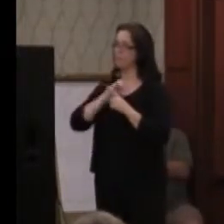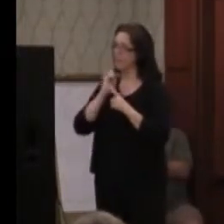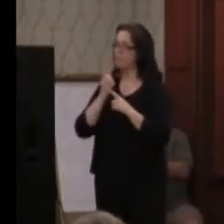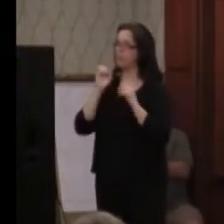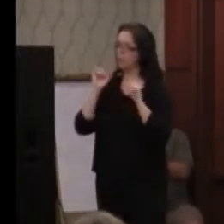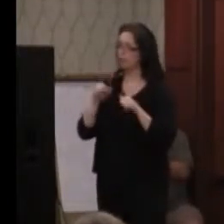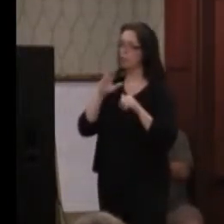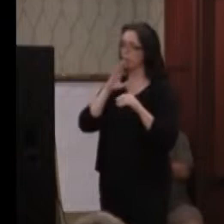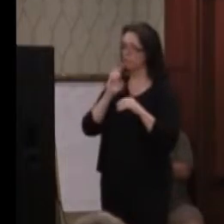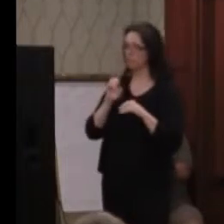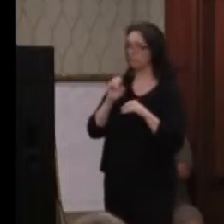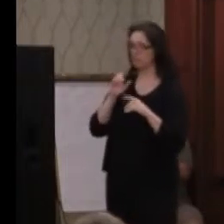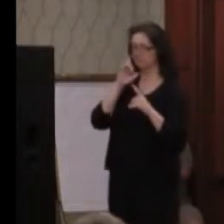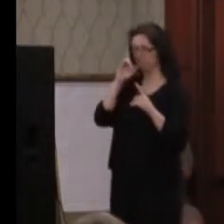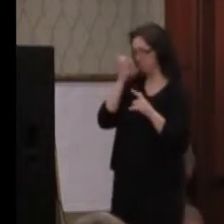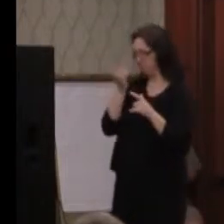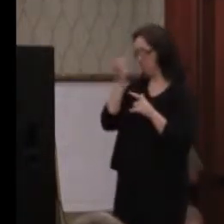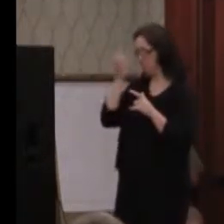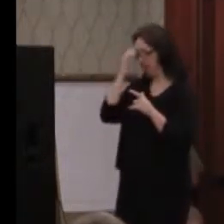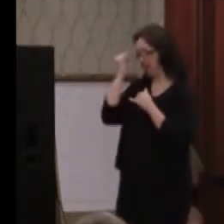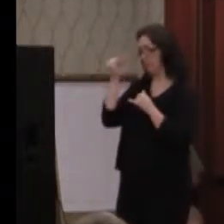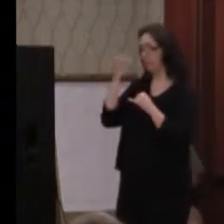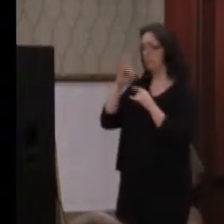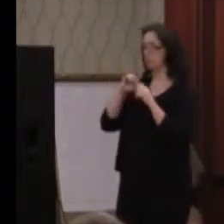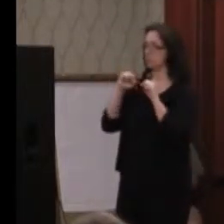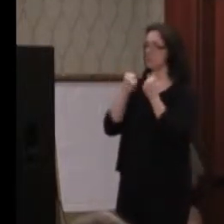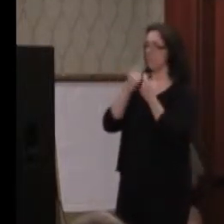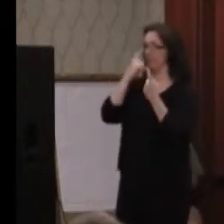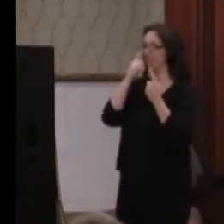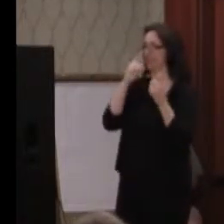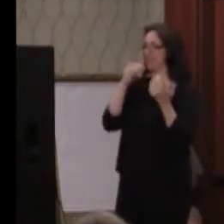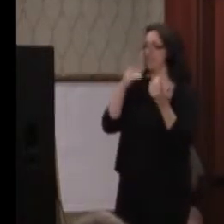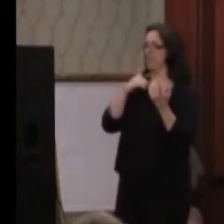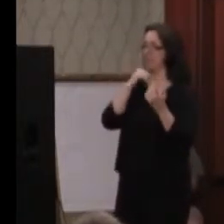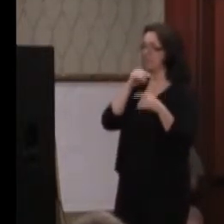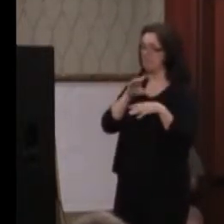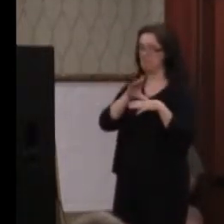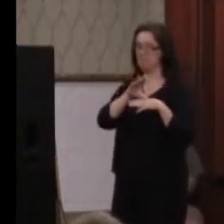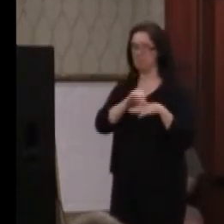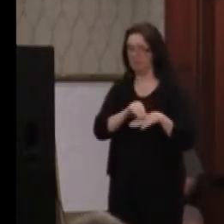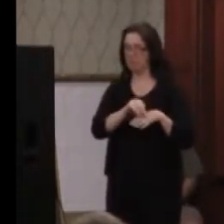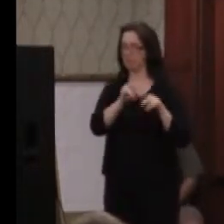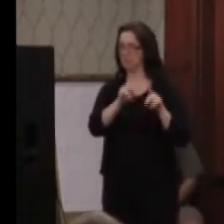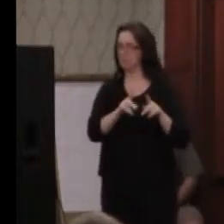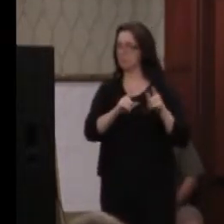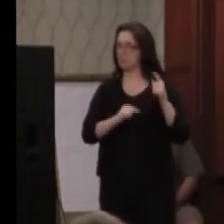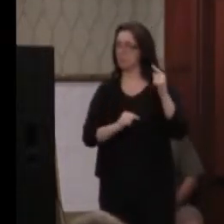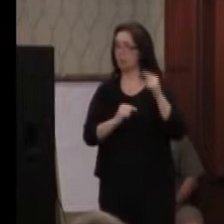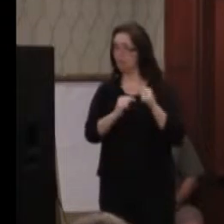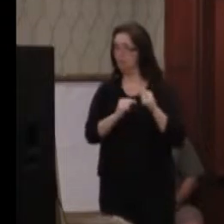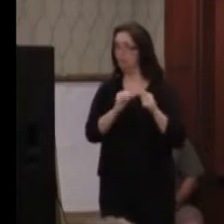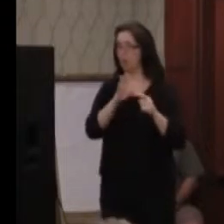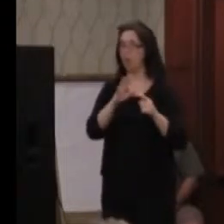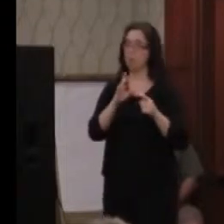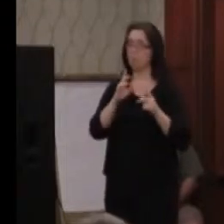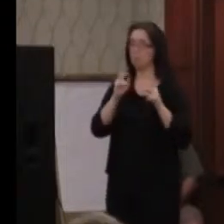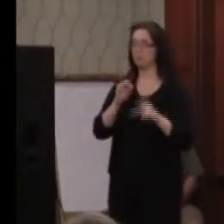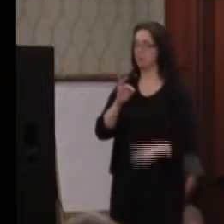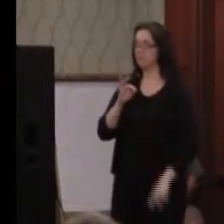that could be a microcosm of the ideal society, where I'm not a marginalized person or a person of